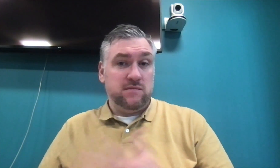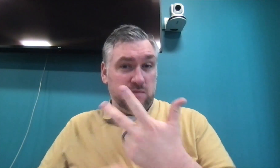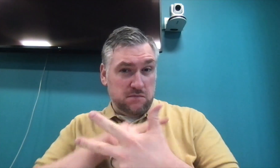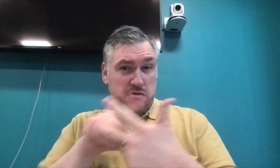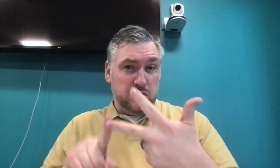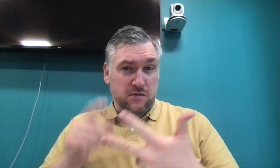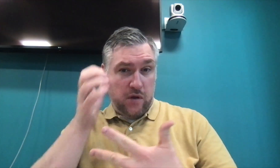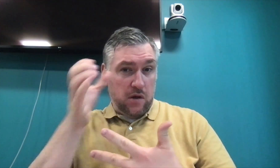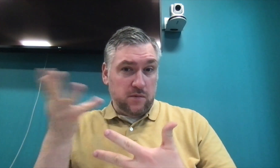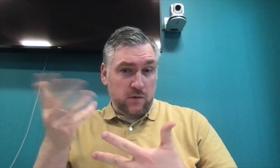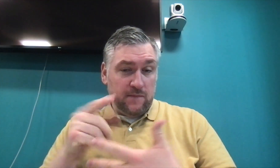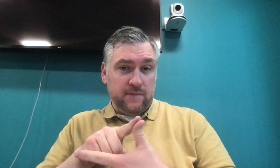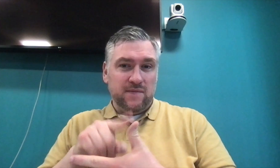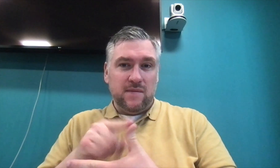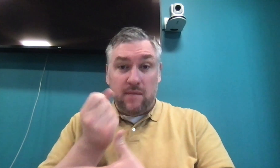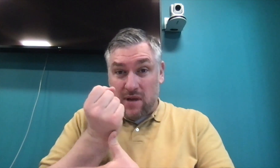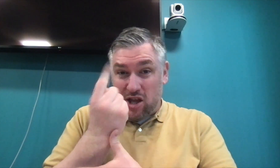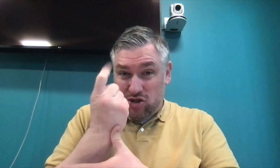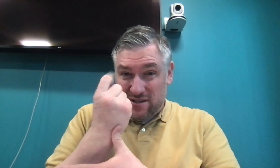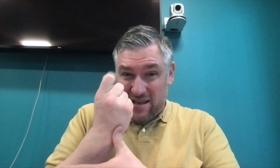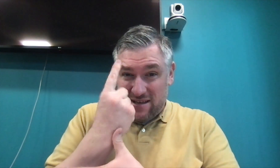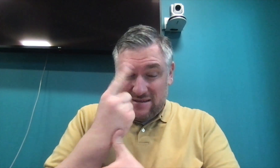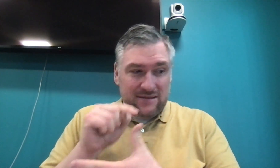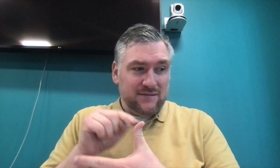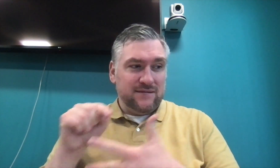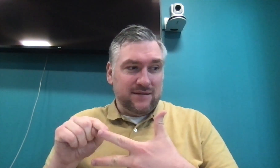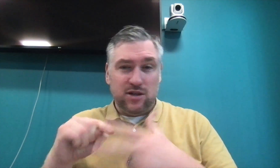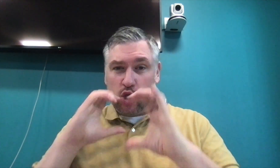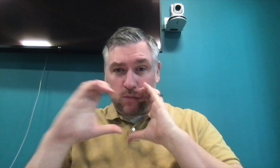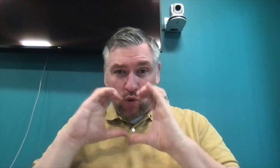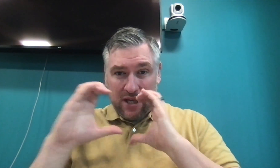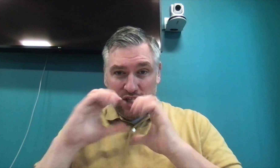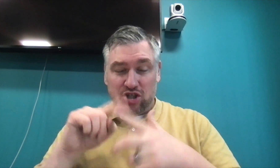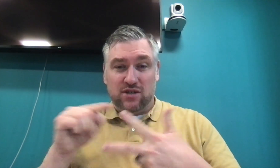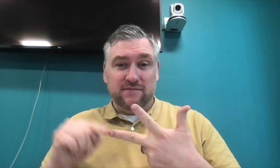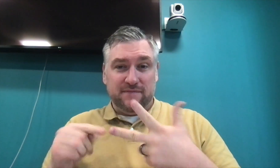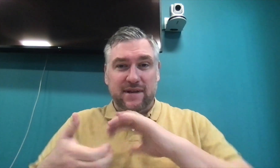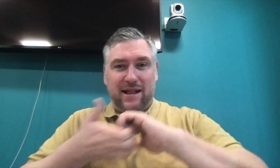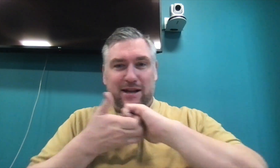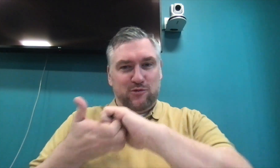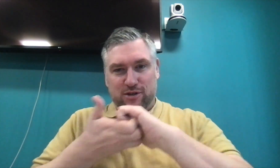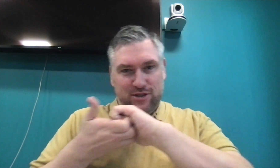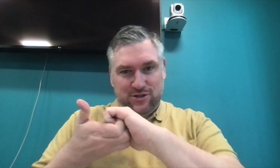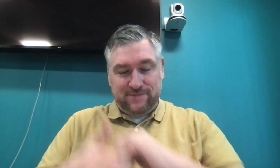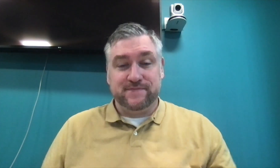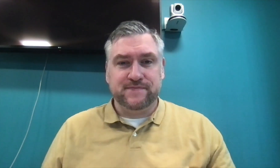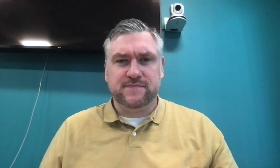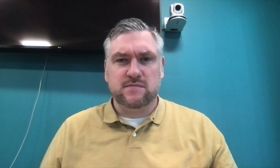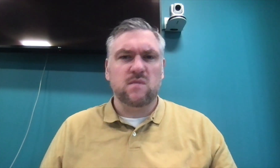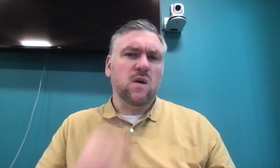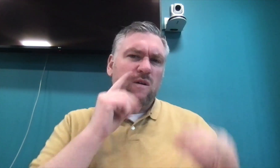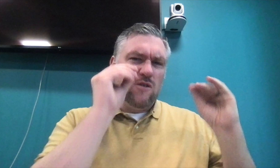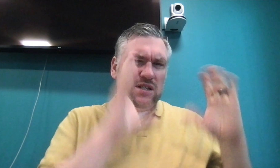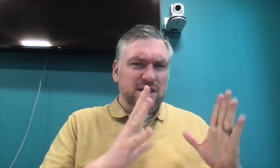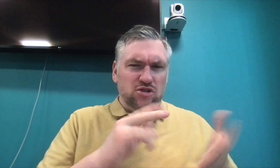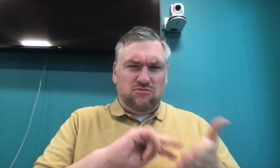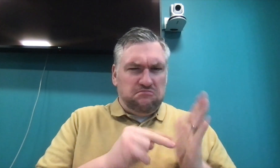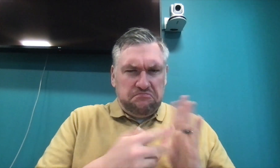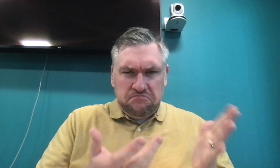providers. And the three concepts are understanding, communication, collaboration. For teachers,